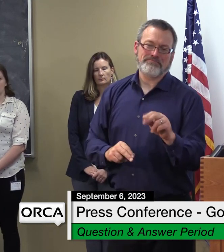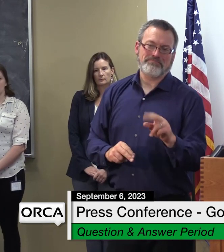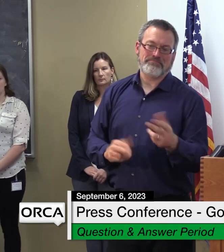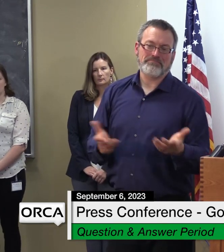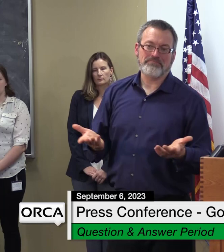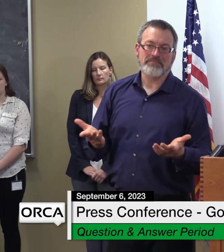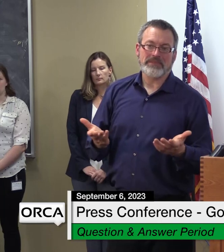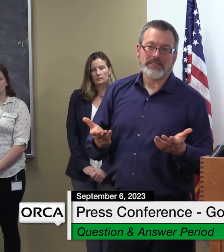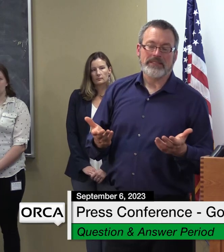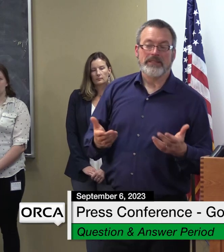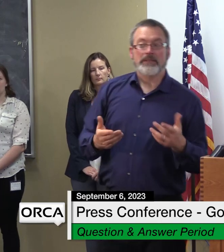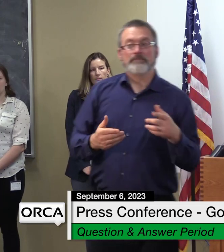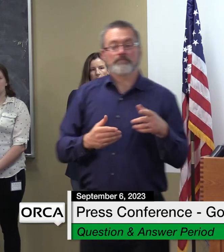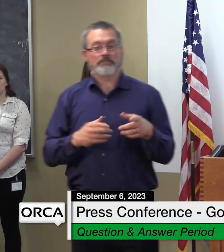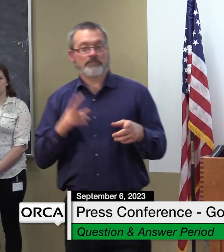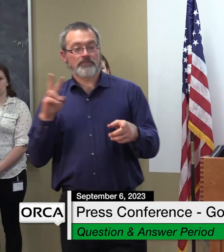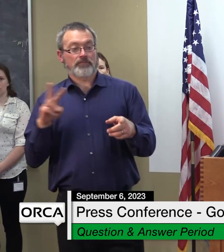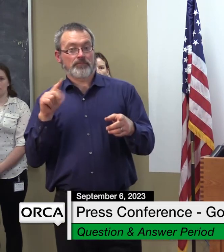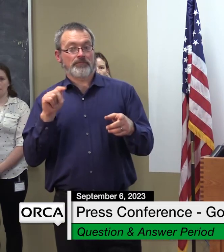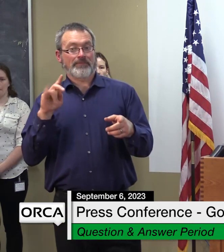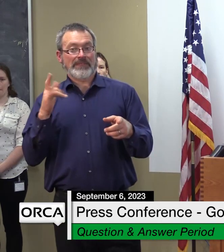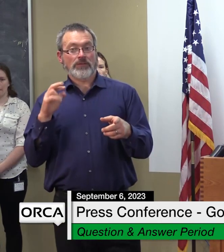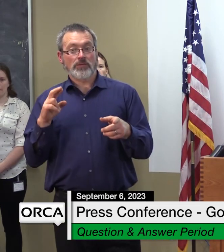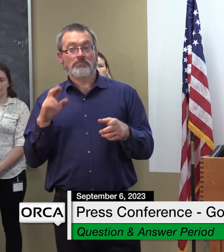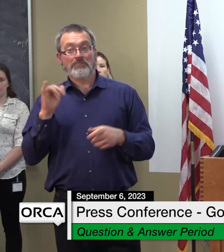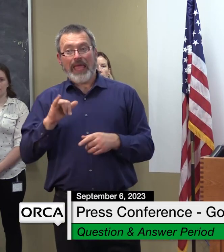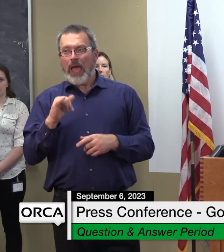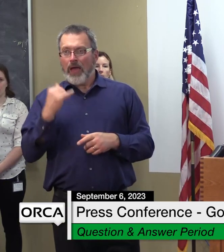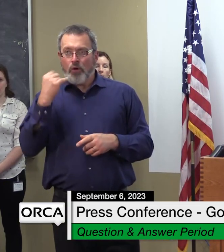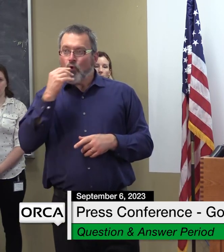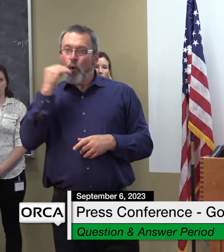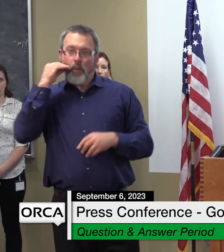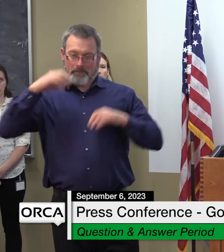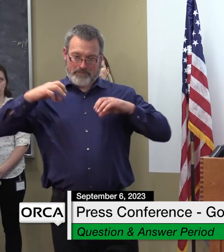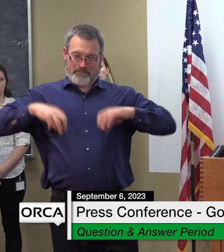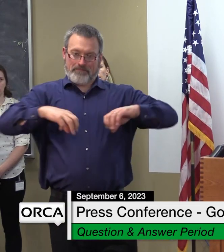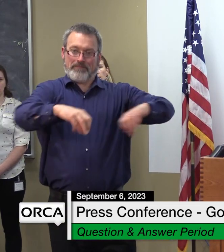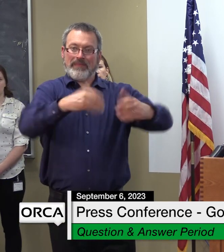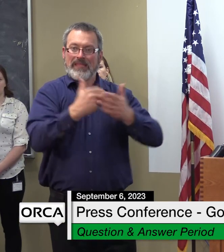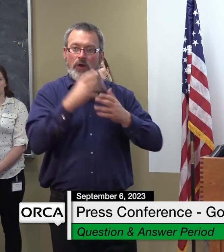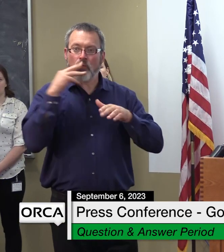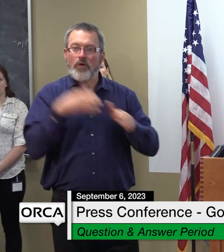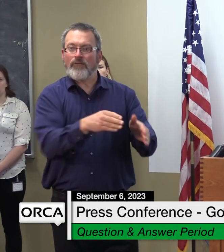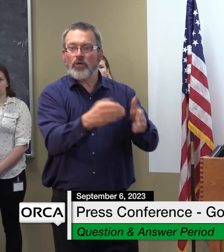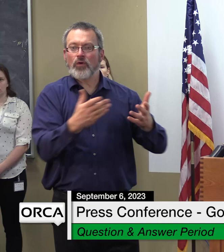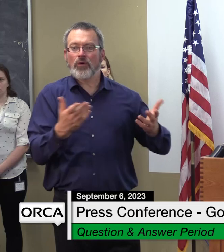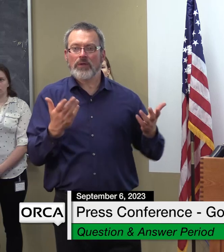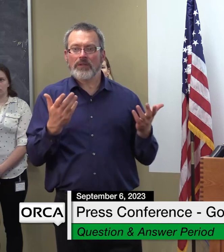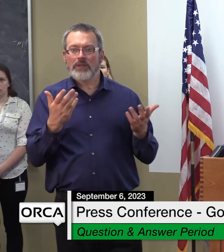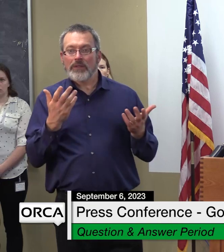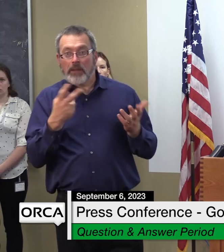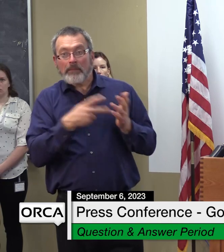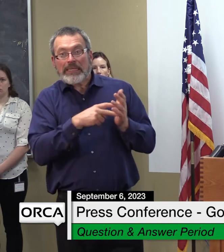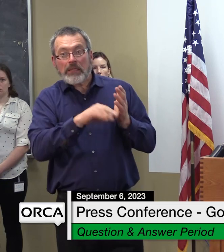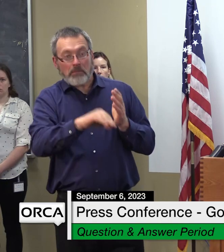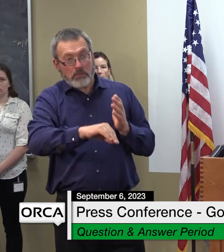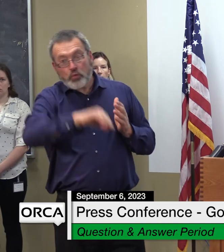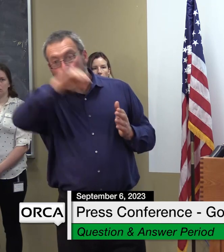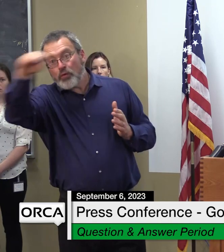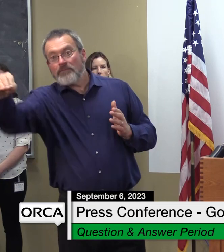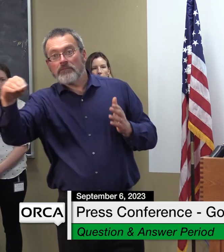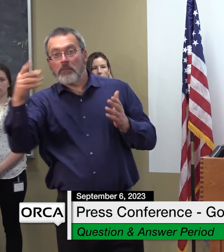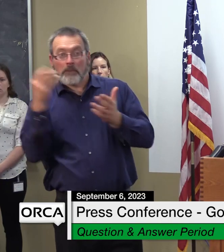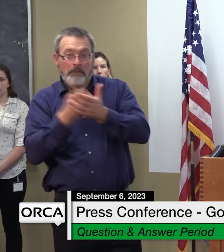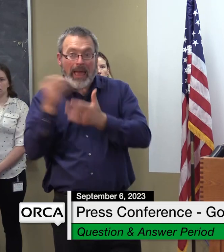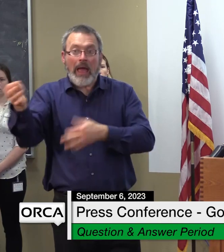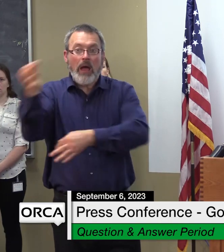are a lot of people who own their homes there, right. So should it be replaced with housing that they can buy, and should there be a path